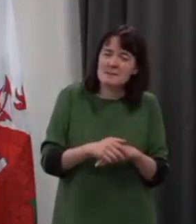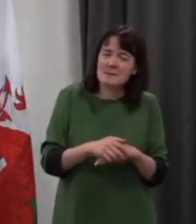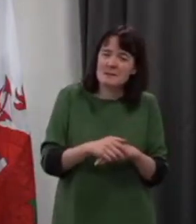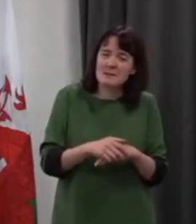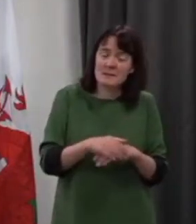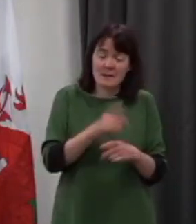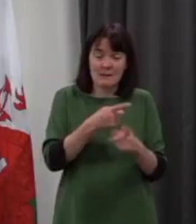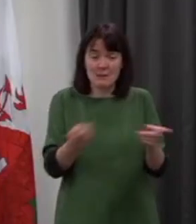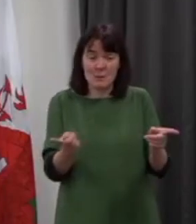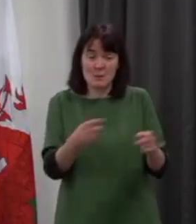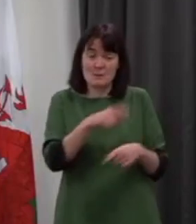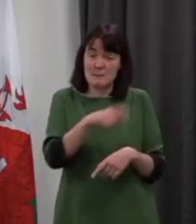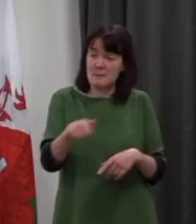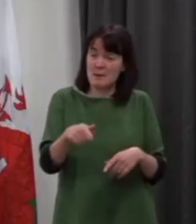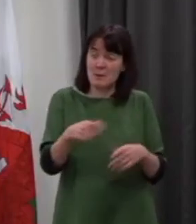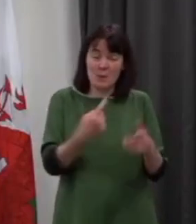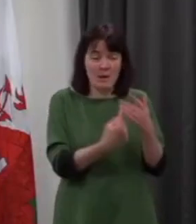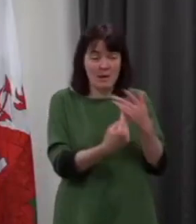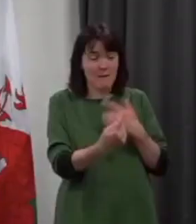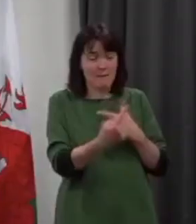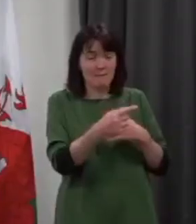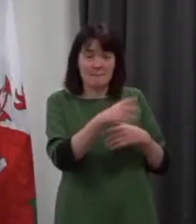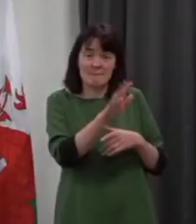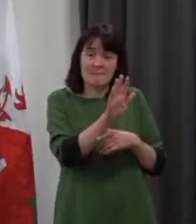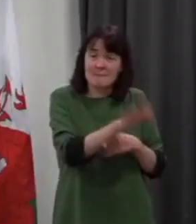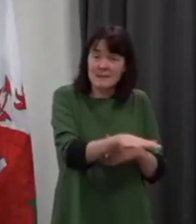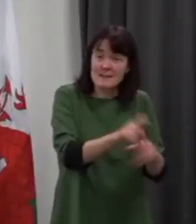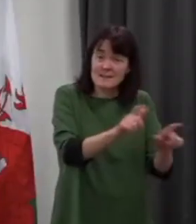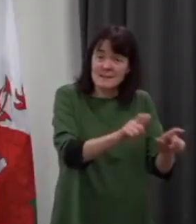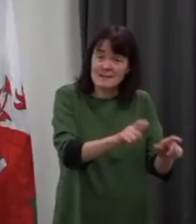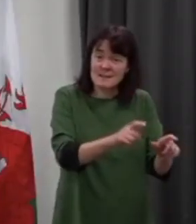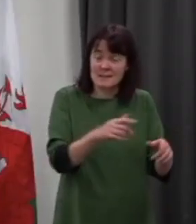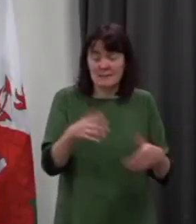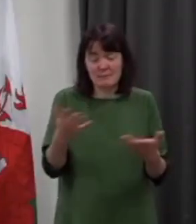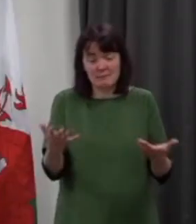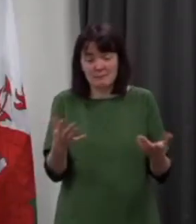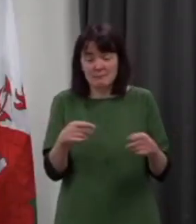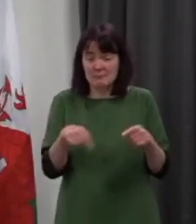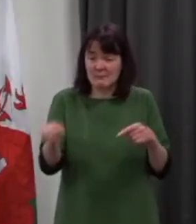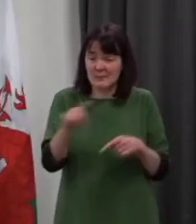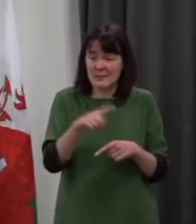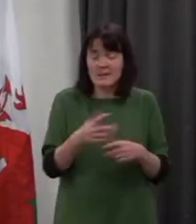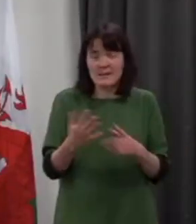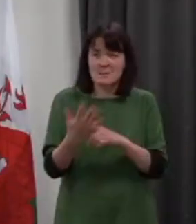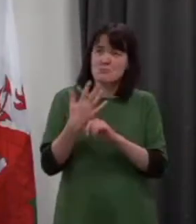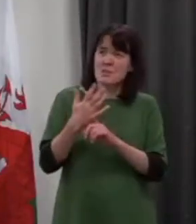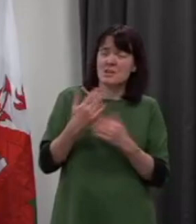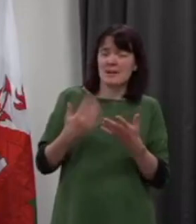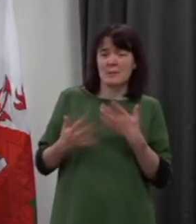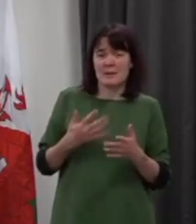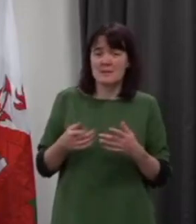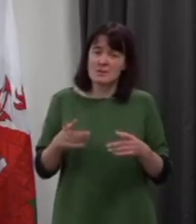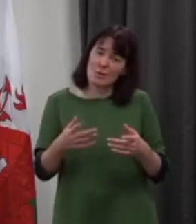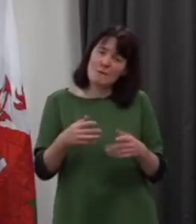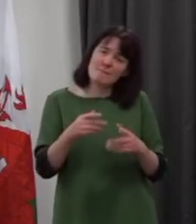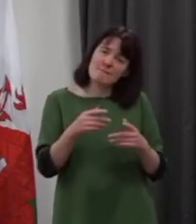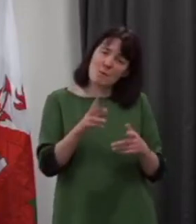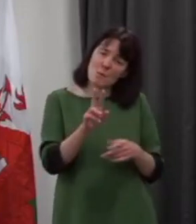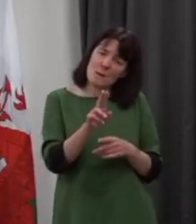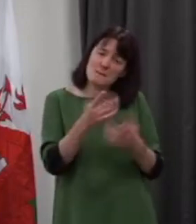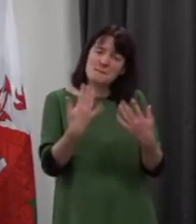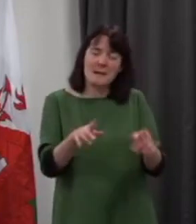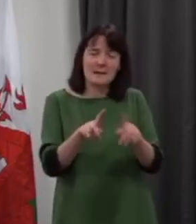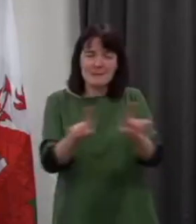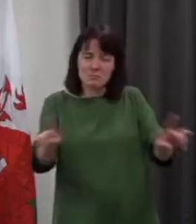the rules, there's a strain on the way we undertake our normal activities in any event. So on separated couples, I hope that's clear about where we